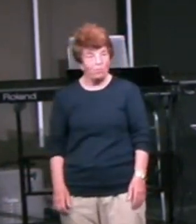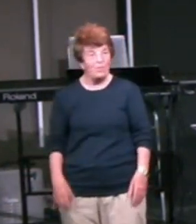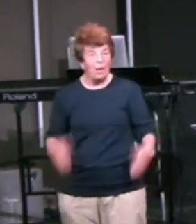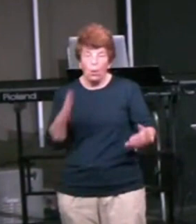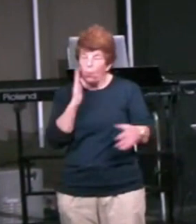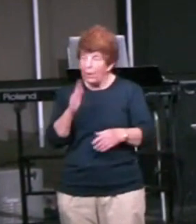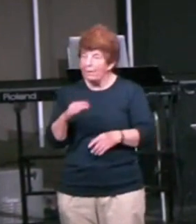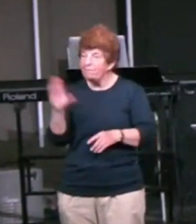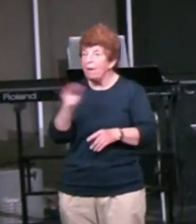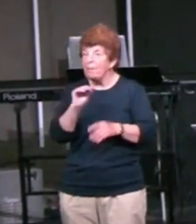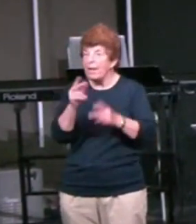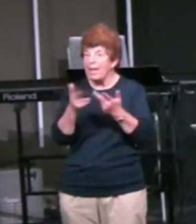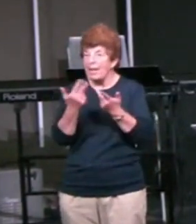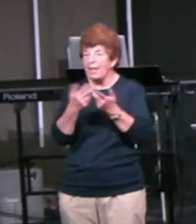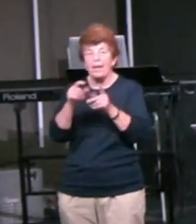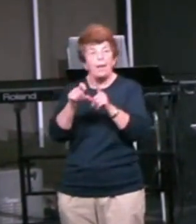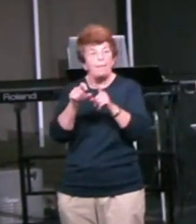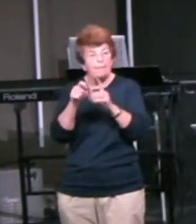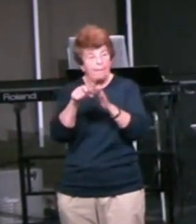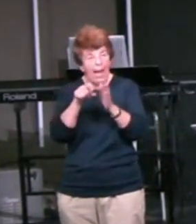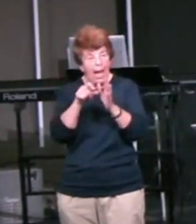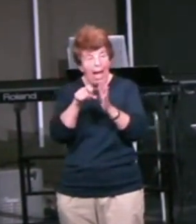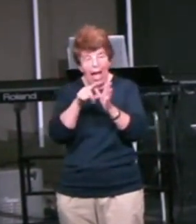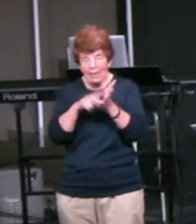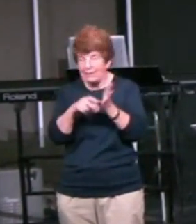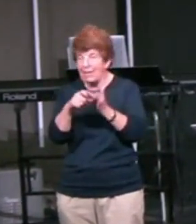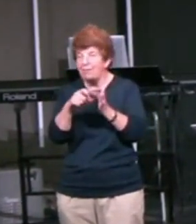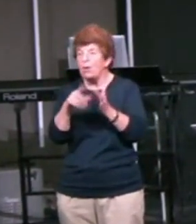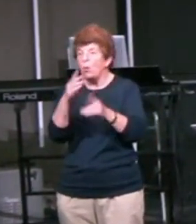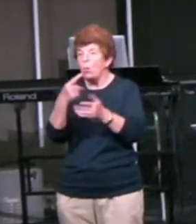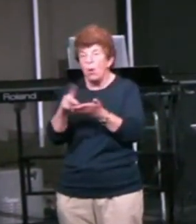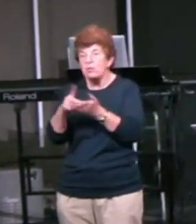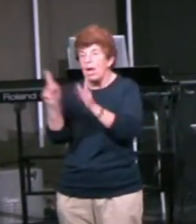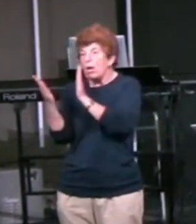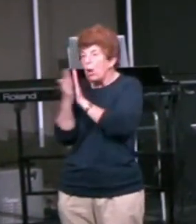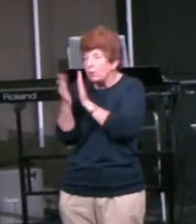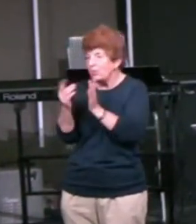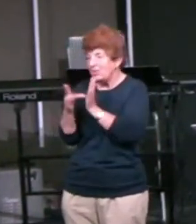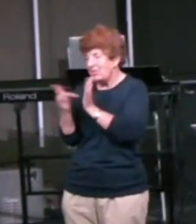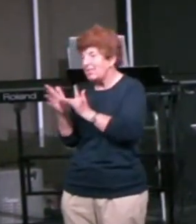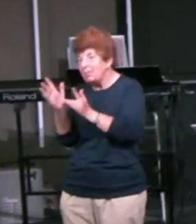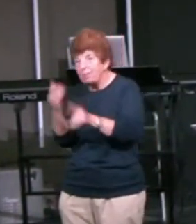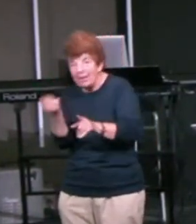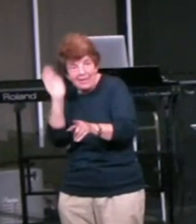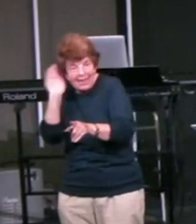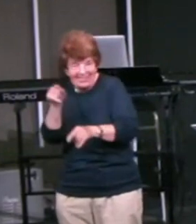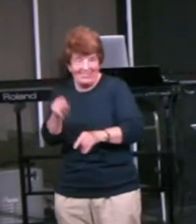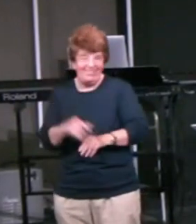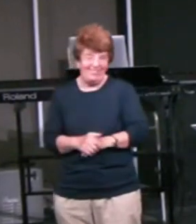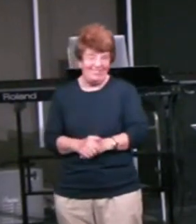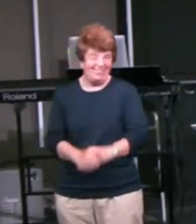And when it comes from somebody like Pastor David, who walks so closely with Jesus, you've got to listen to that affirmation.